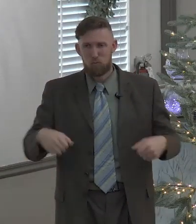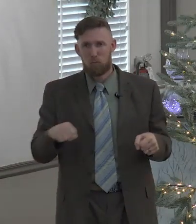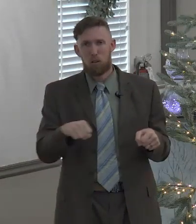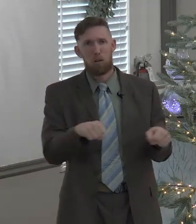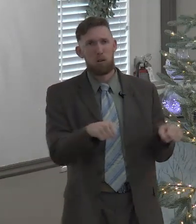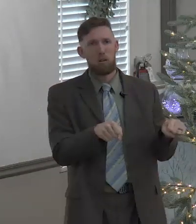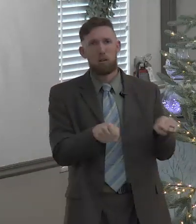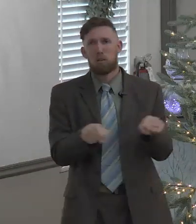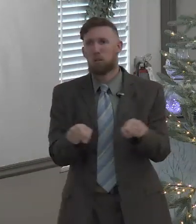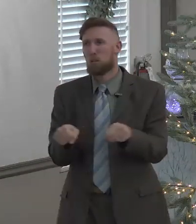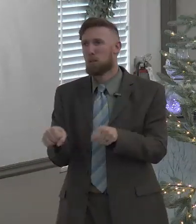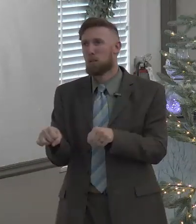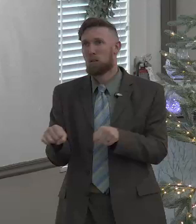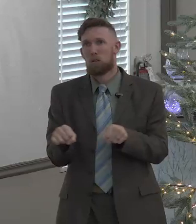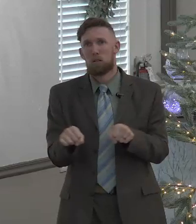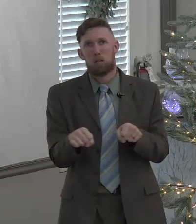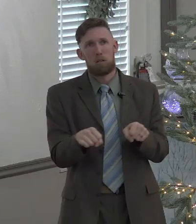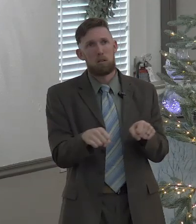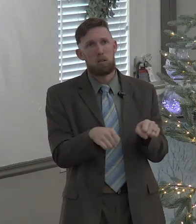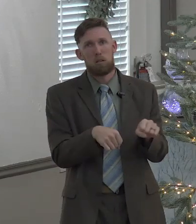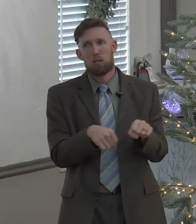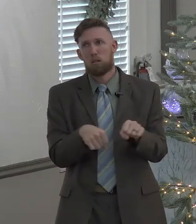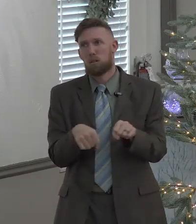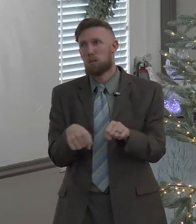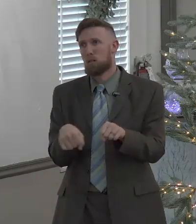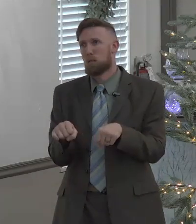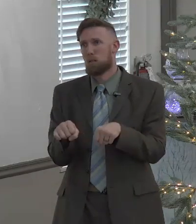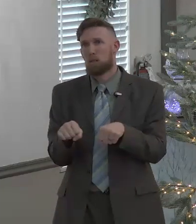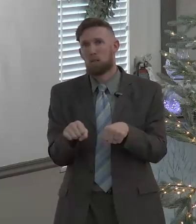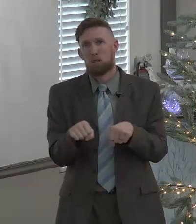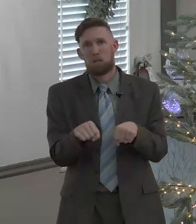He's in a motorized wheelchair.